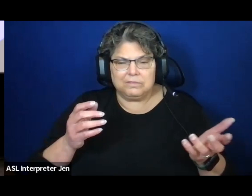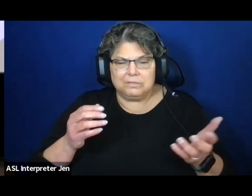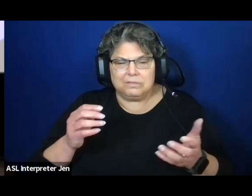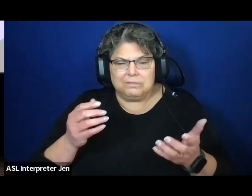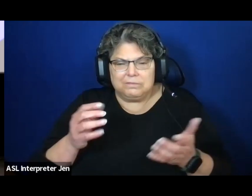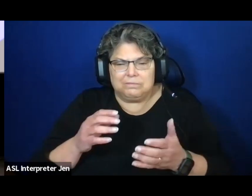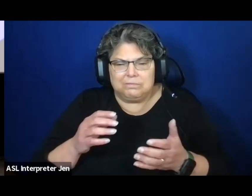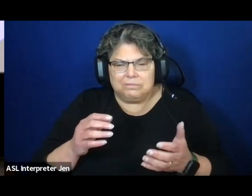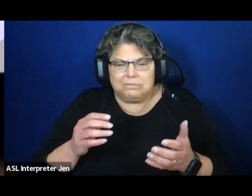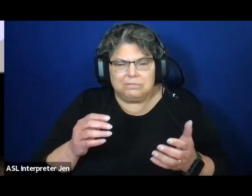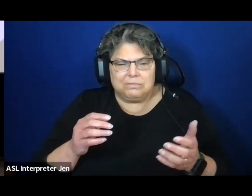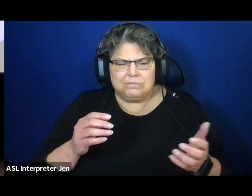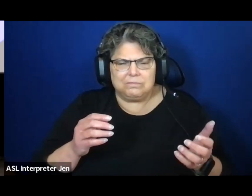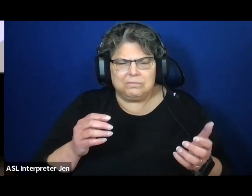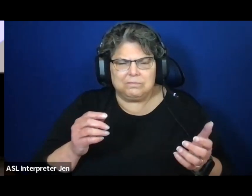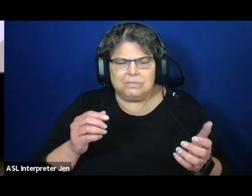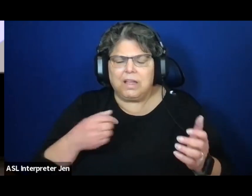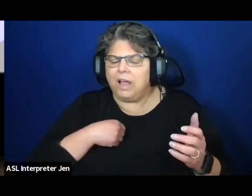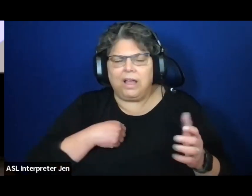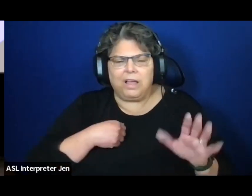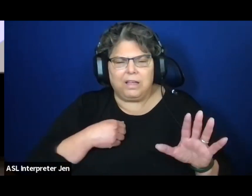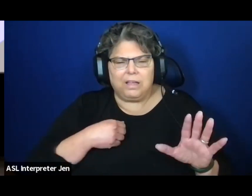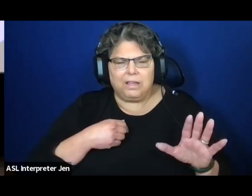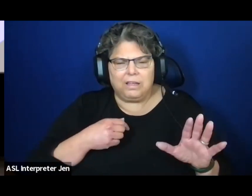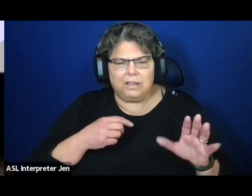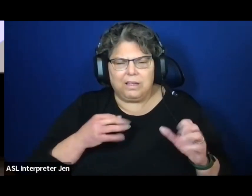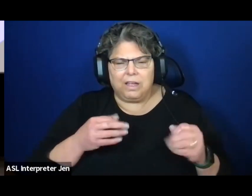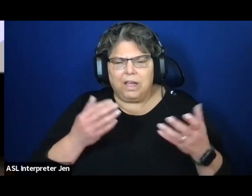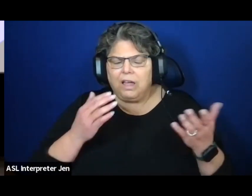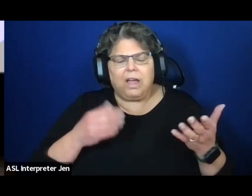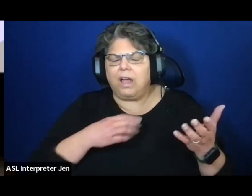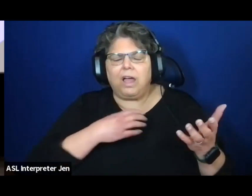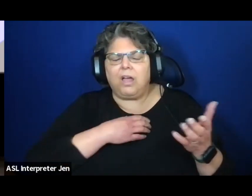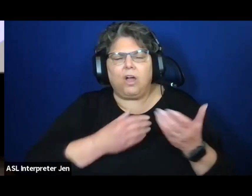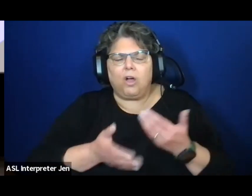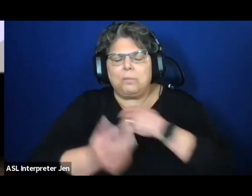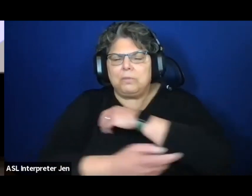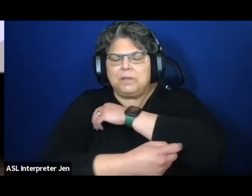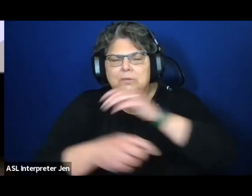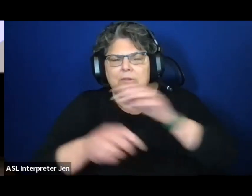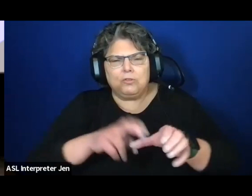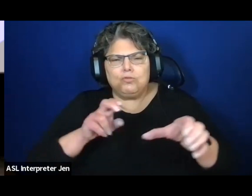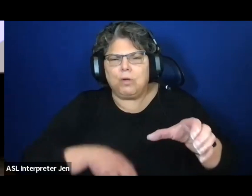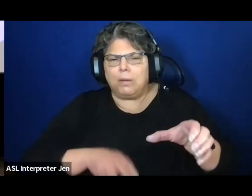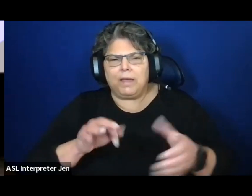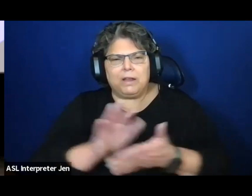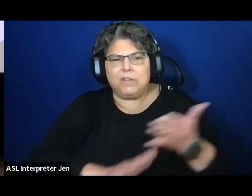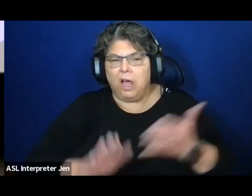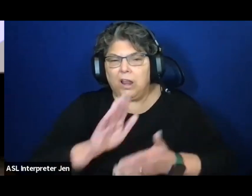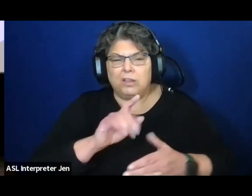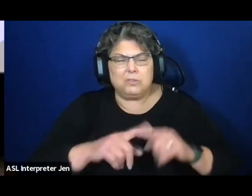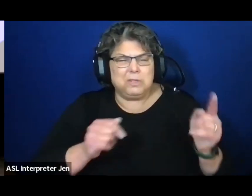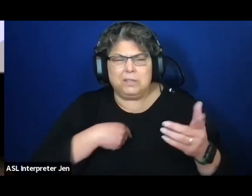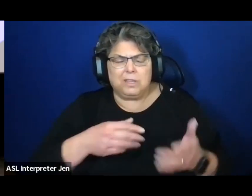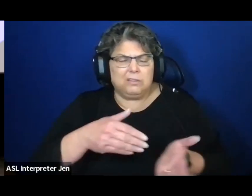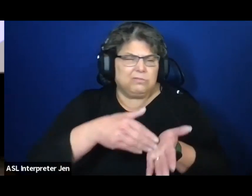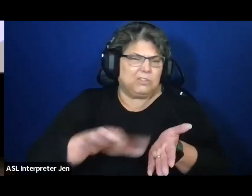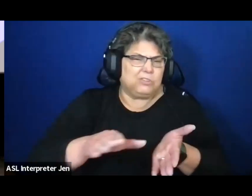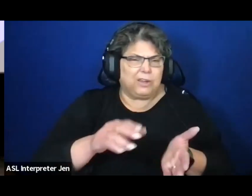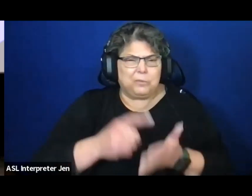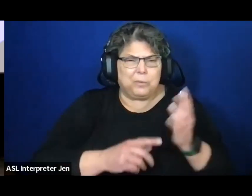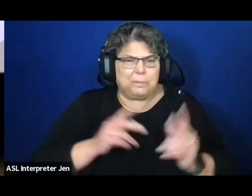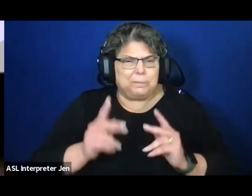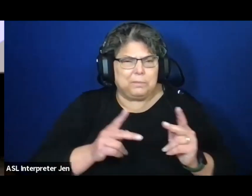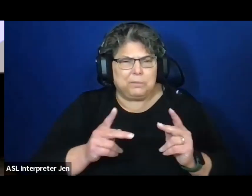college algebra. How many of our students have been turned away because we reject what they know, how they know it, and where they learn that stuff?